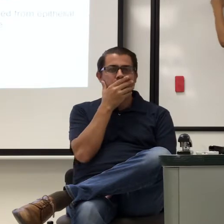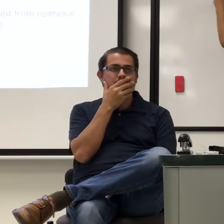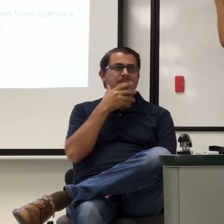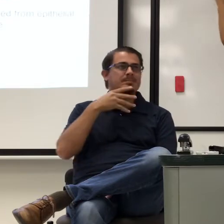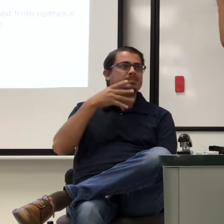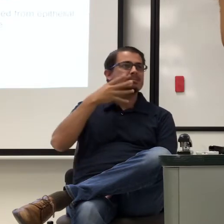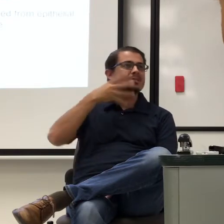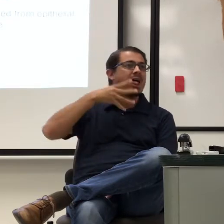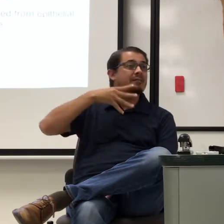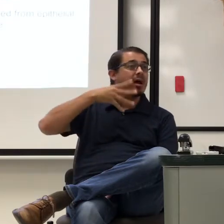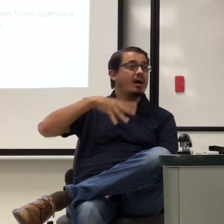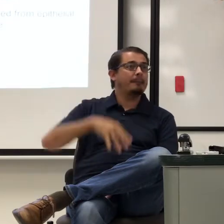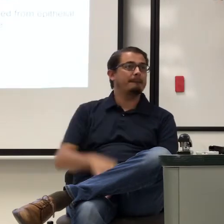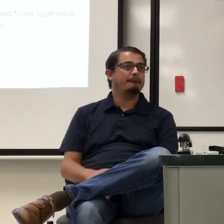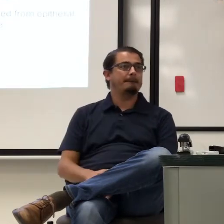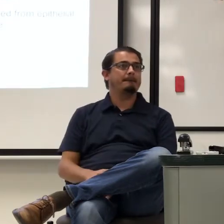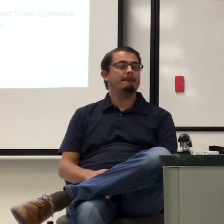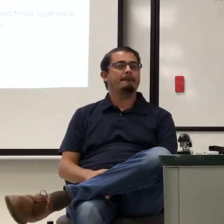saliva,